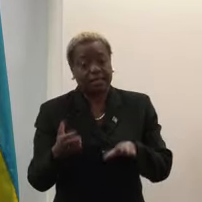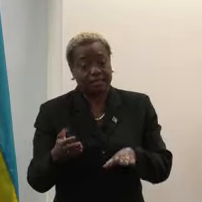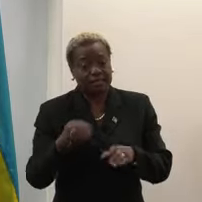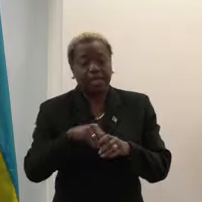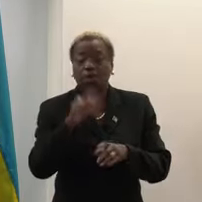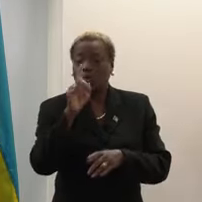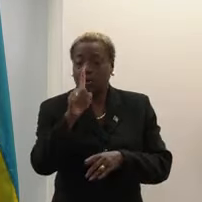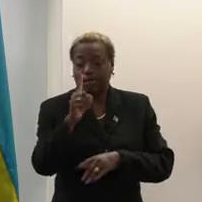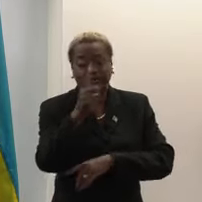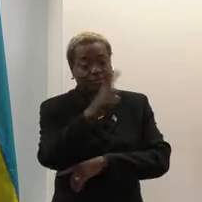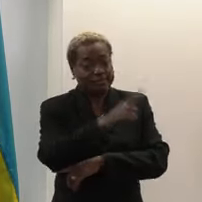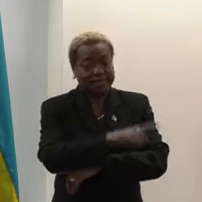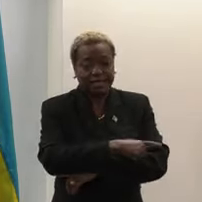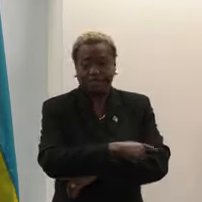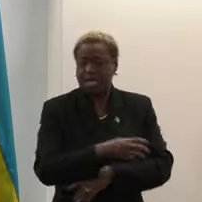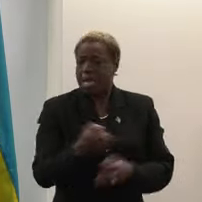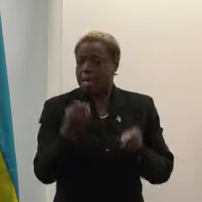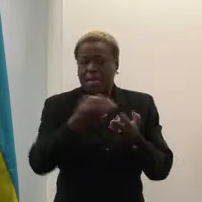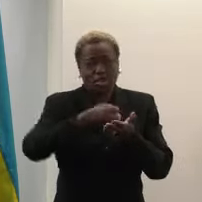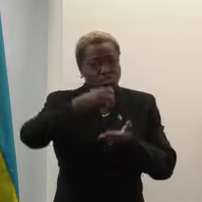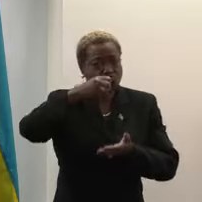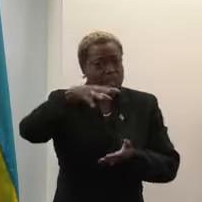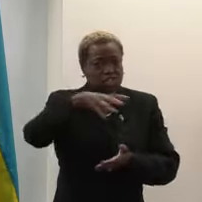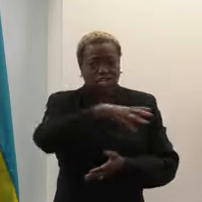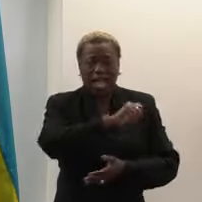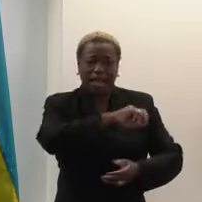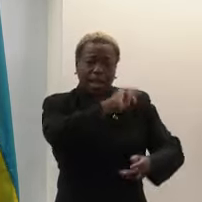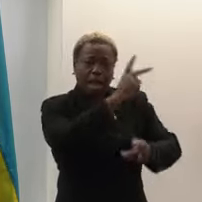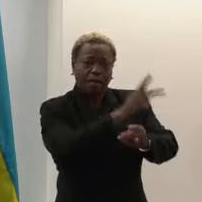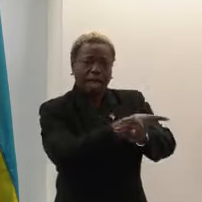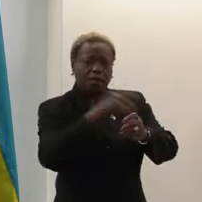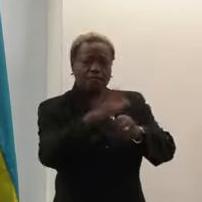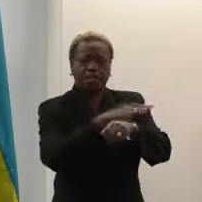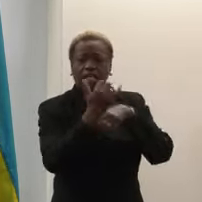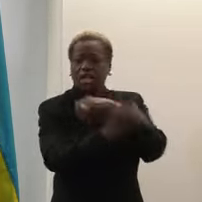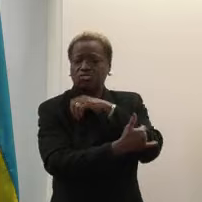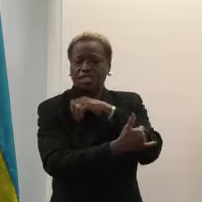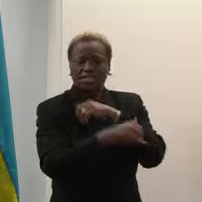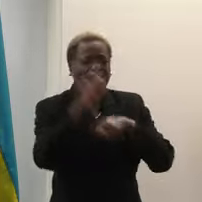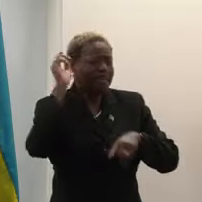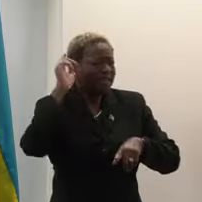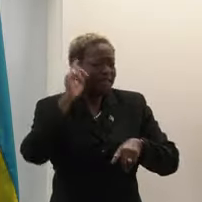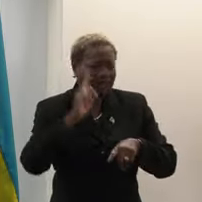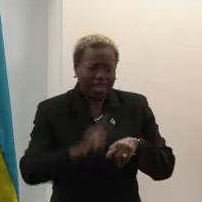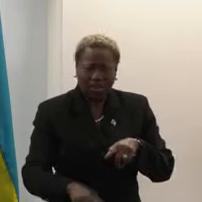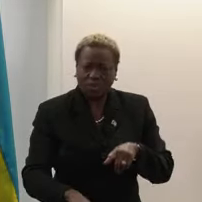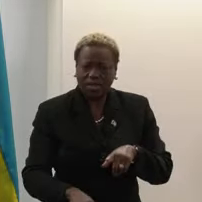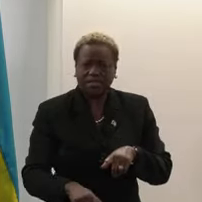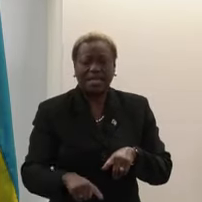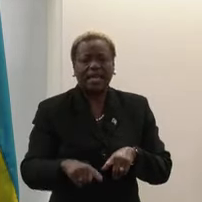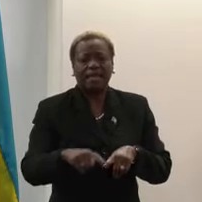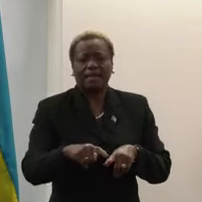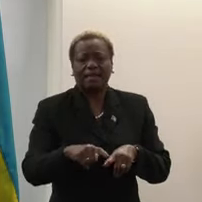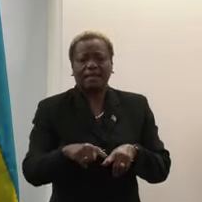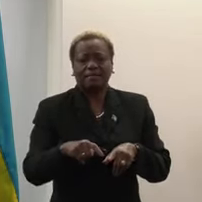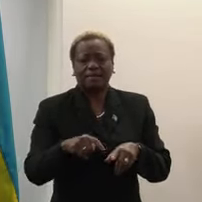day. Many rich and powerful countries cannot handle the large number of critically